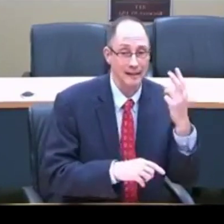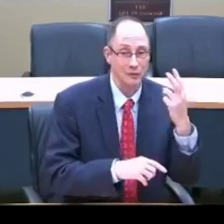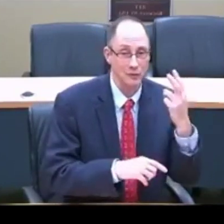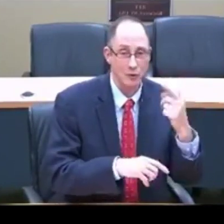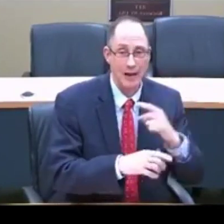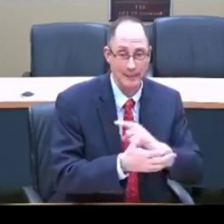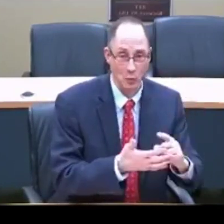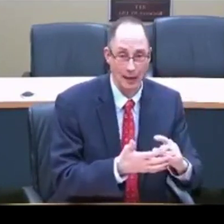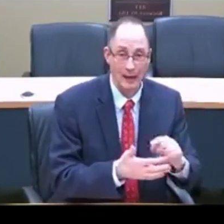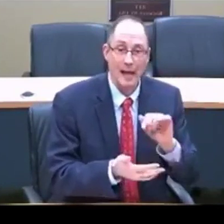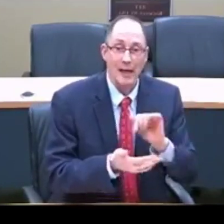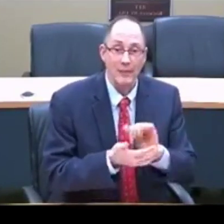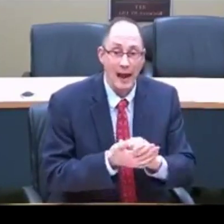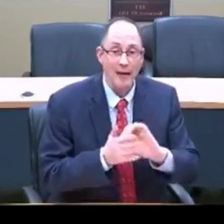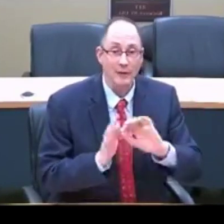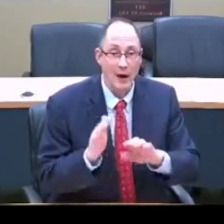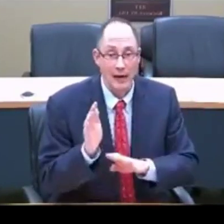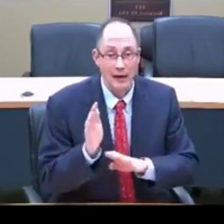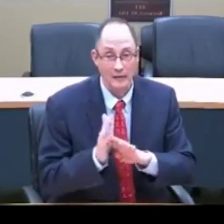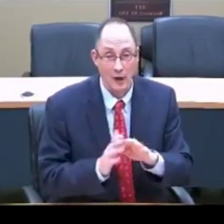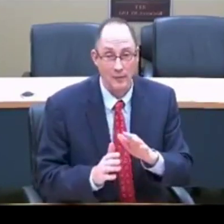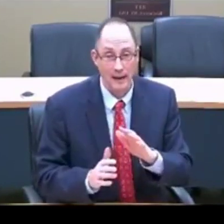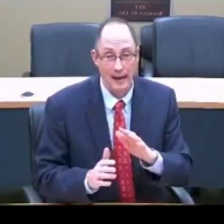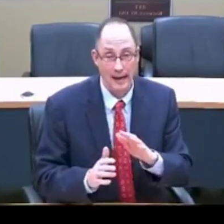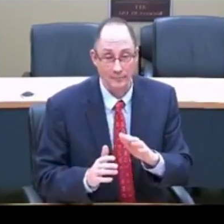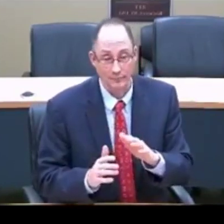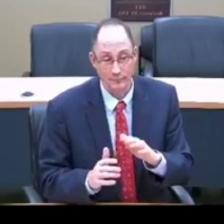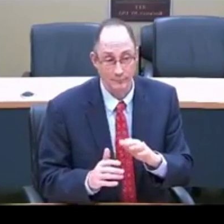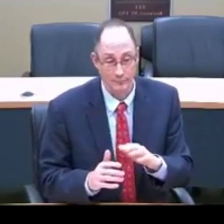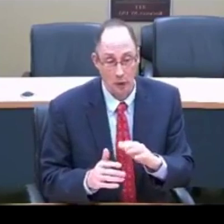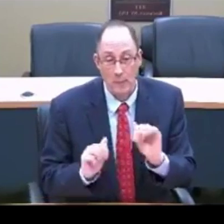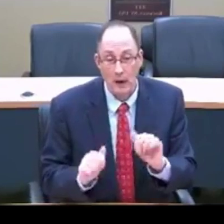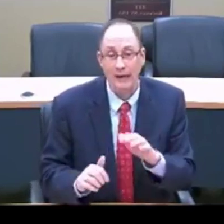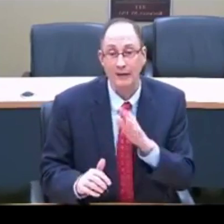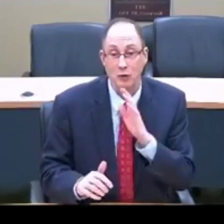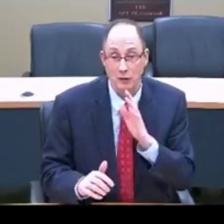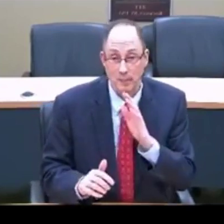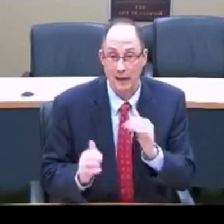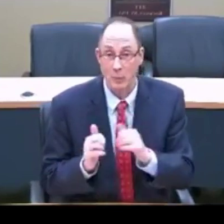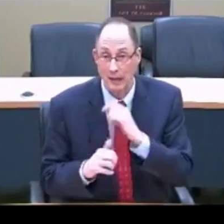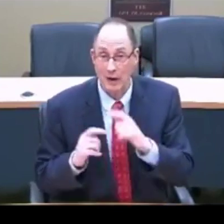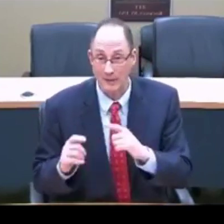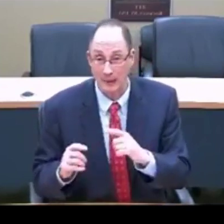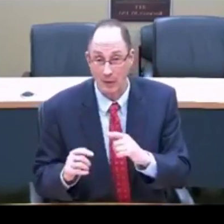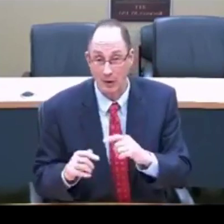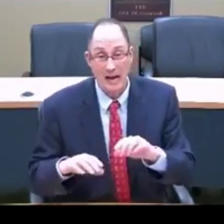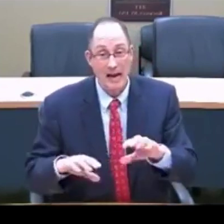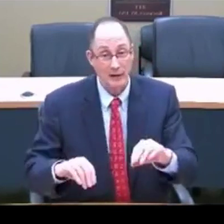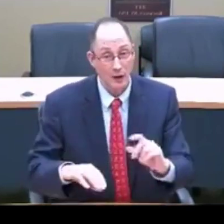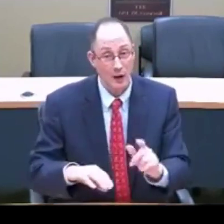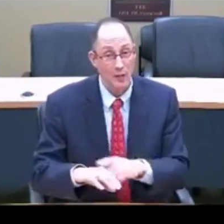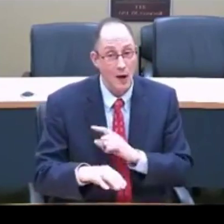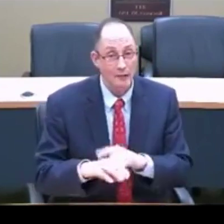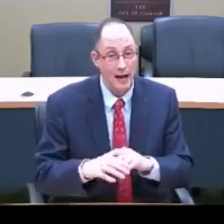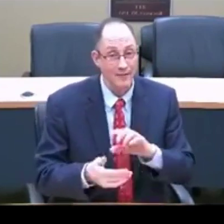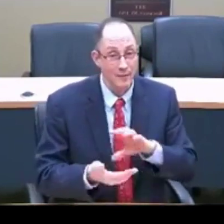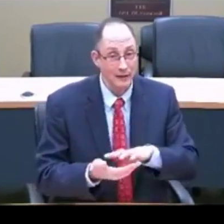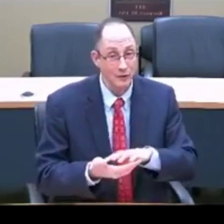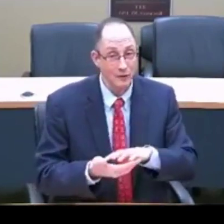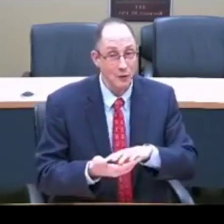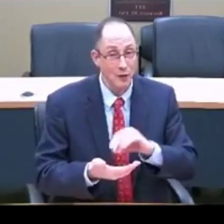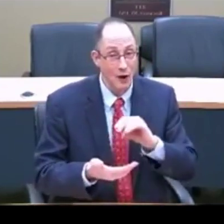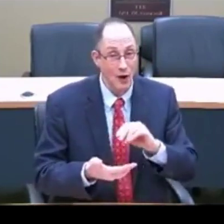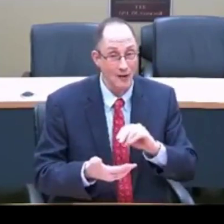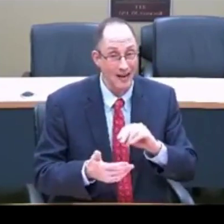18, two times a week. That's how I developed my ability to speak with hearing people. It took a long time for me